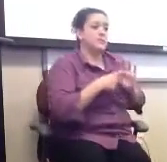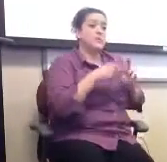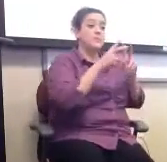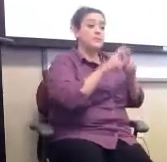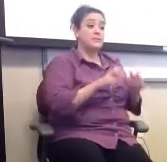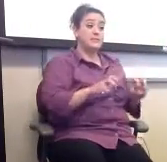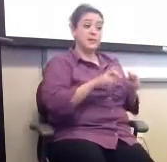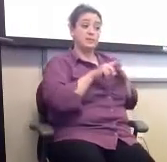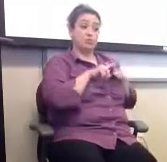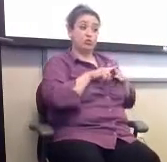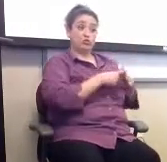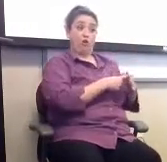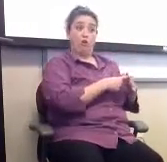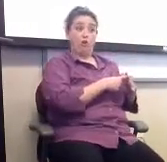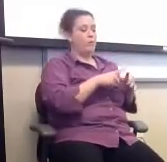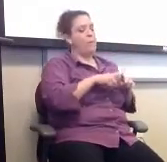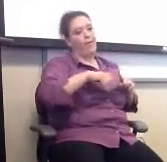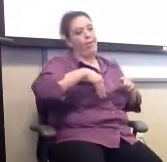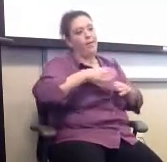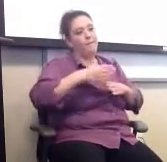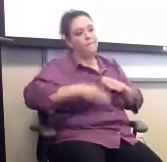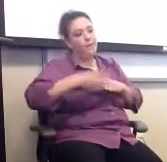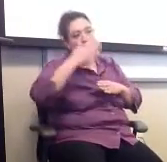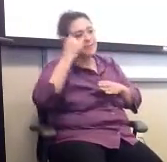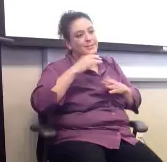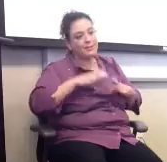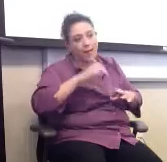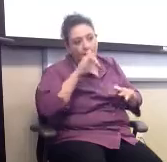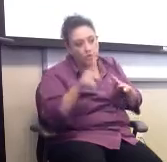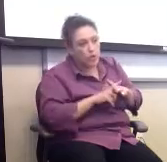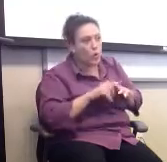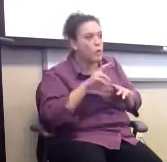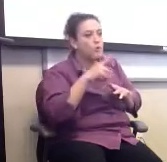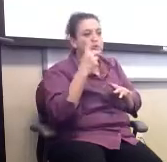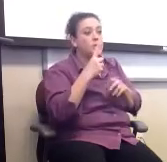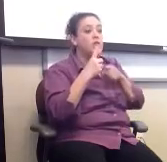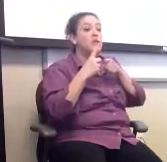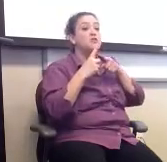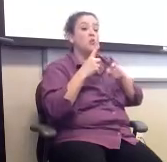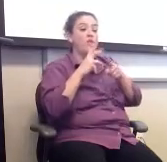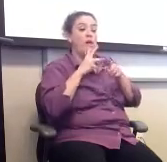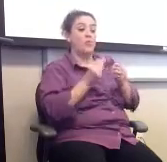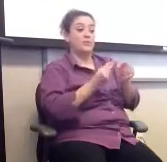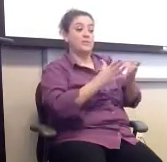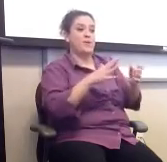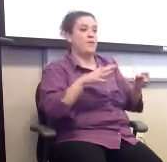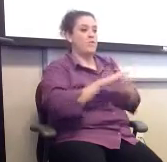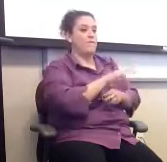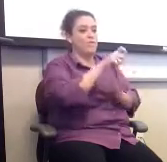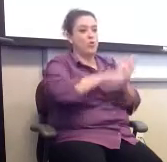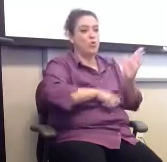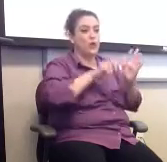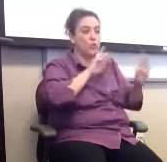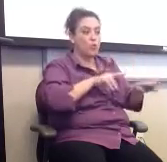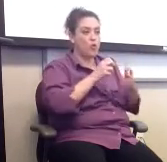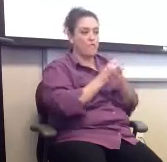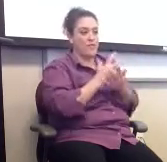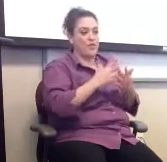whatever it might be. They'll submit their full written report of everything they've completed, their efforts to contact the person, and we will pay the